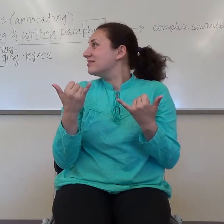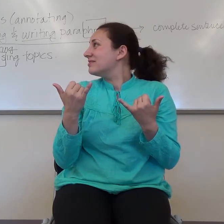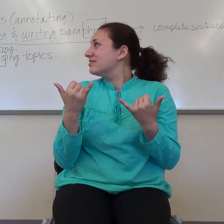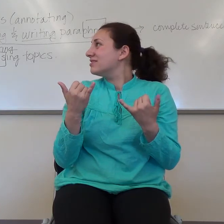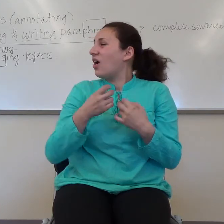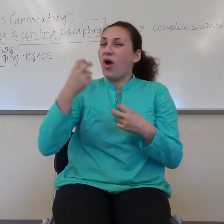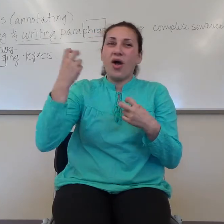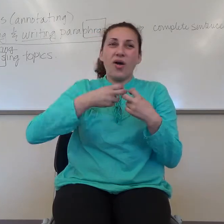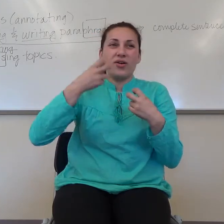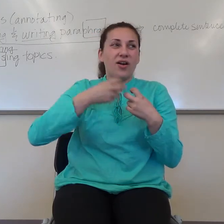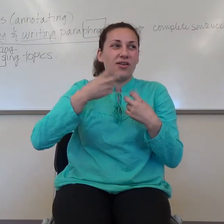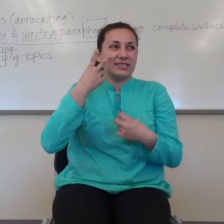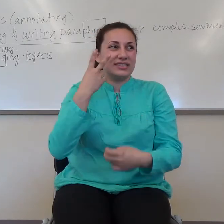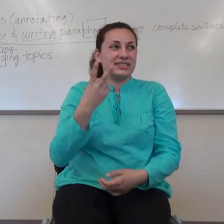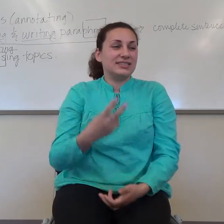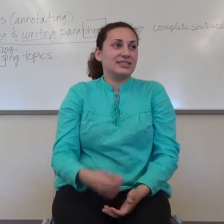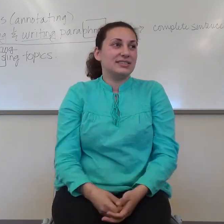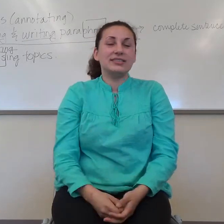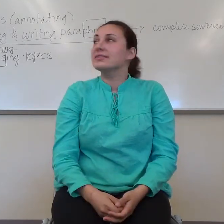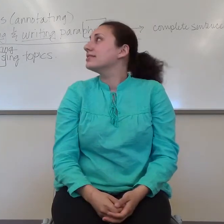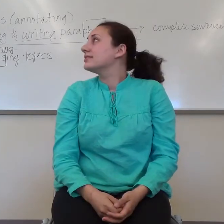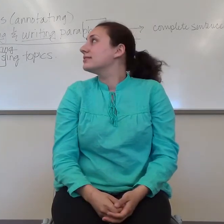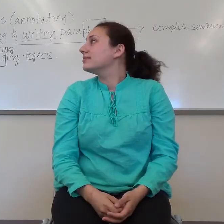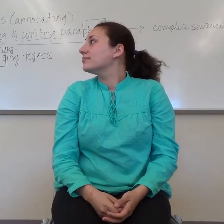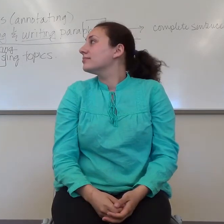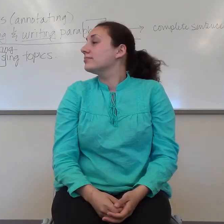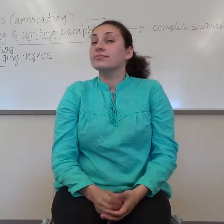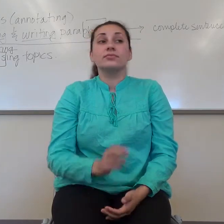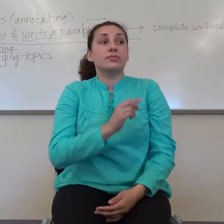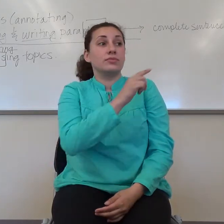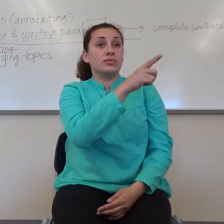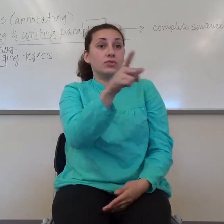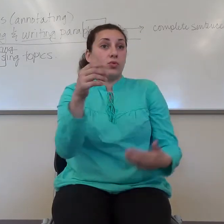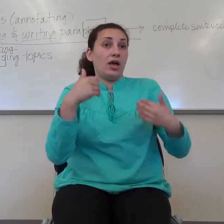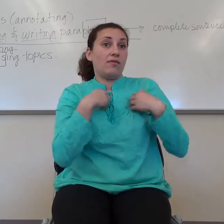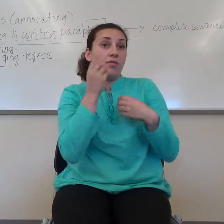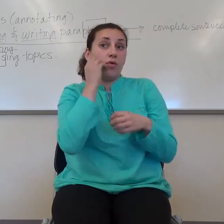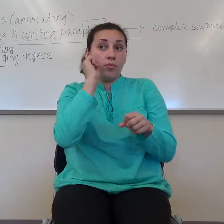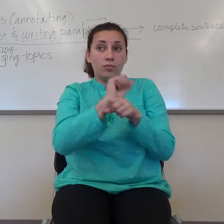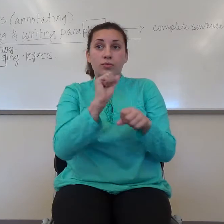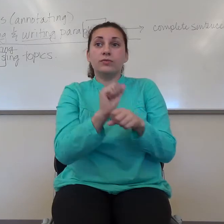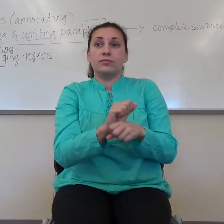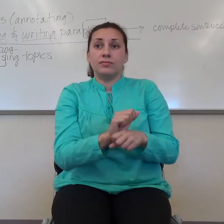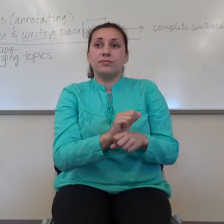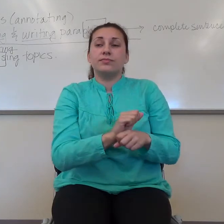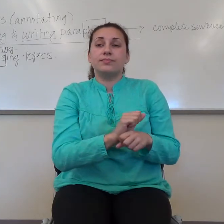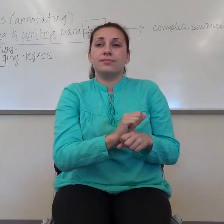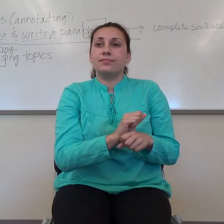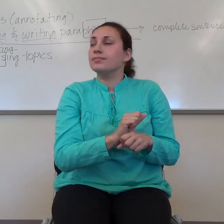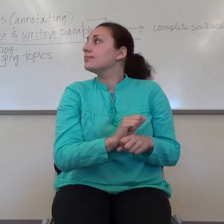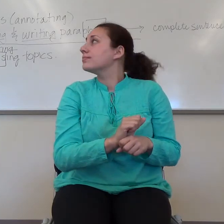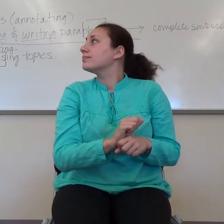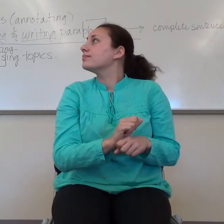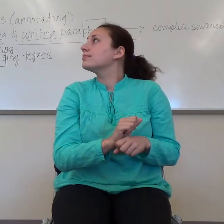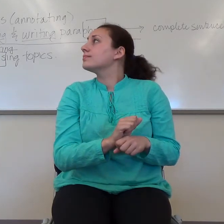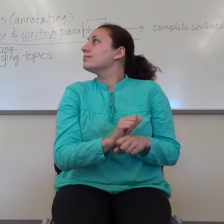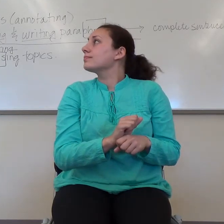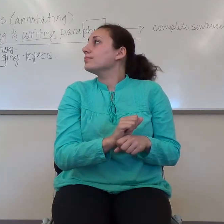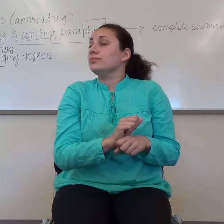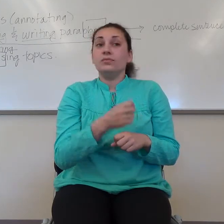up here. But, okay, so you have this homework. What I do sometimes when I make copies of this,